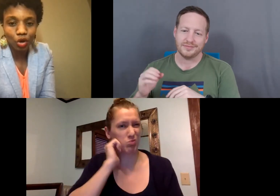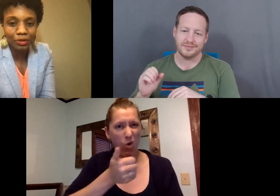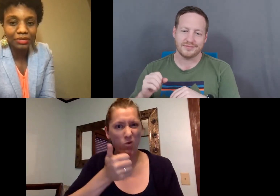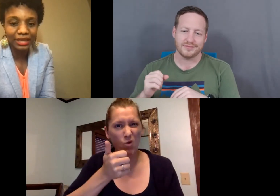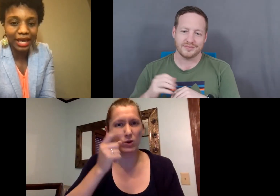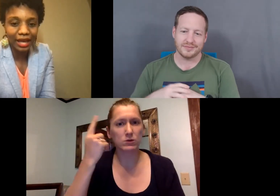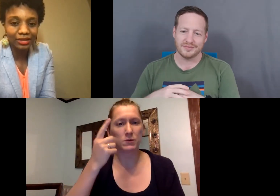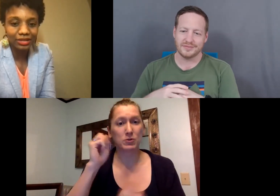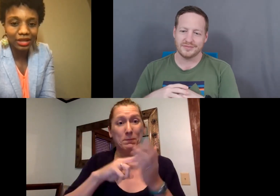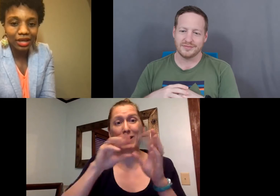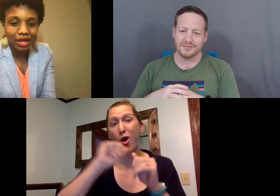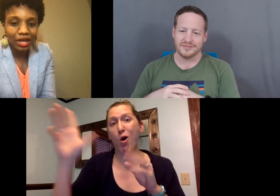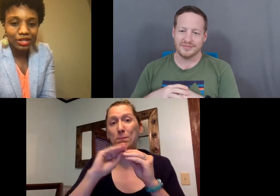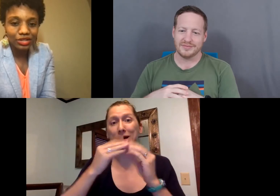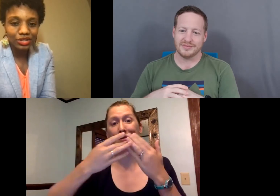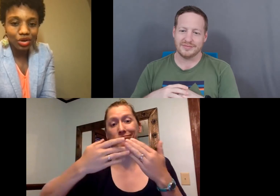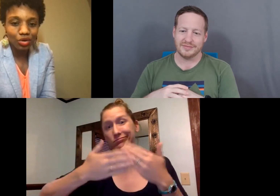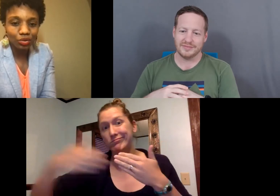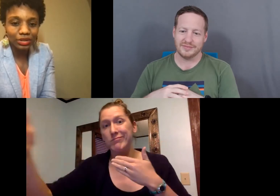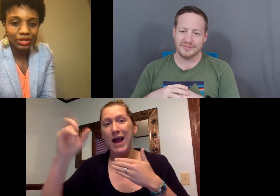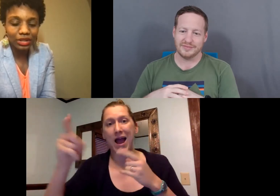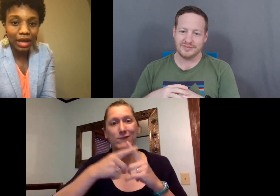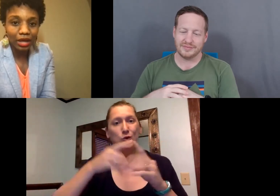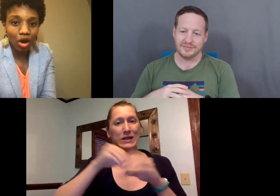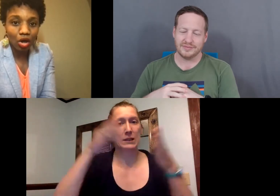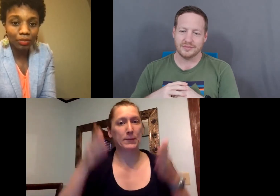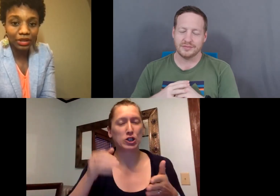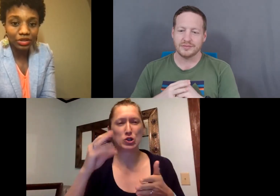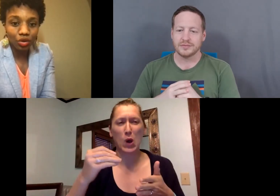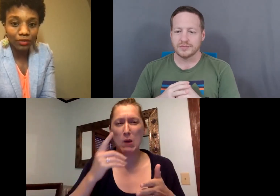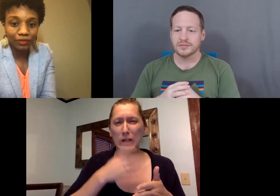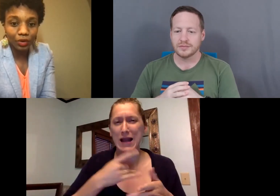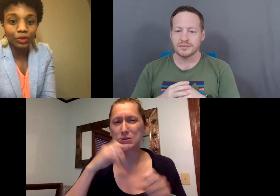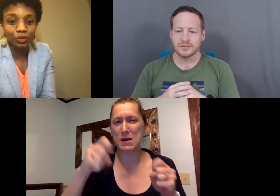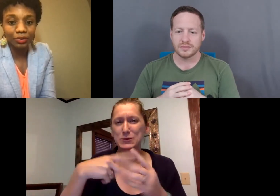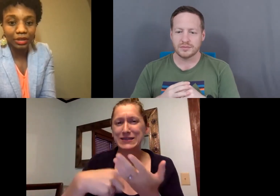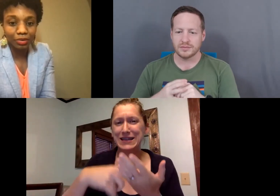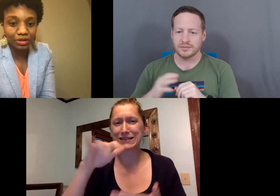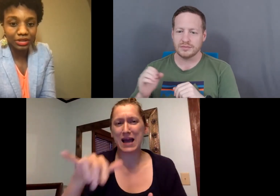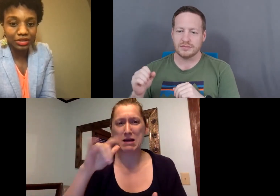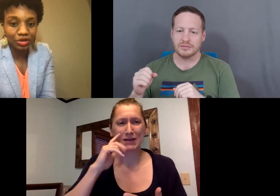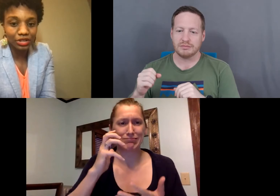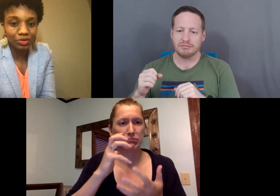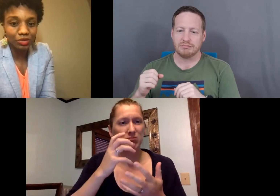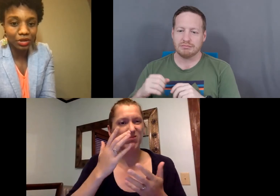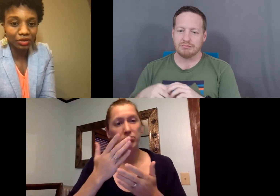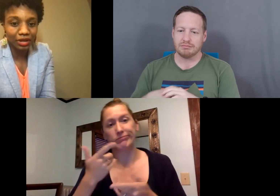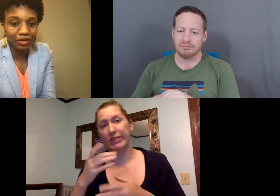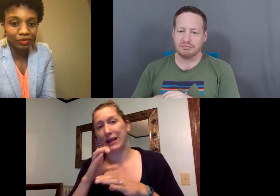Open Meeting Act. So all meetings going forward will be in person. So I just was wondering if we